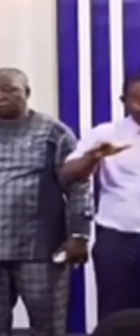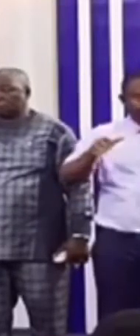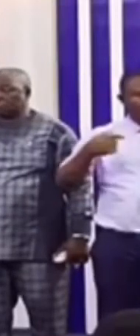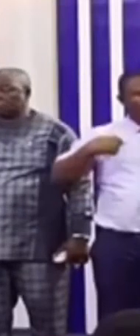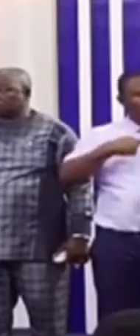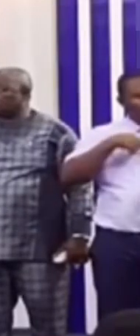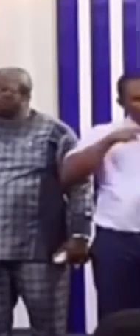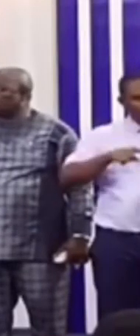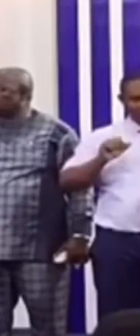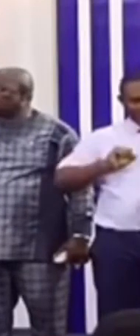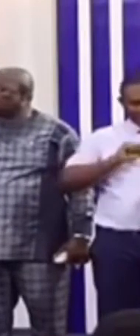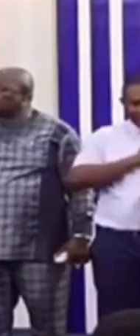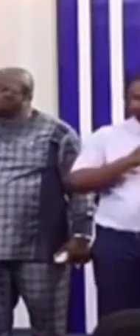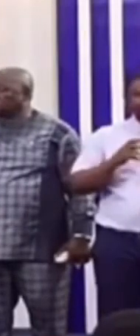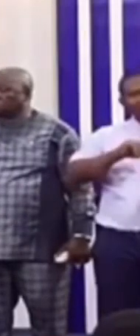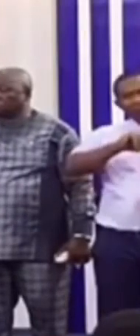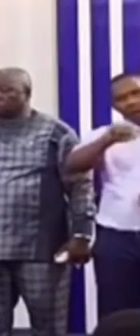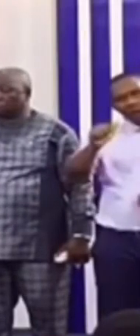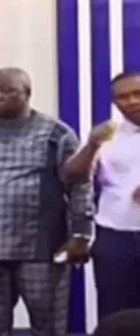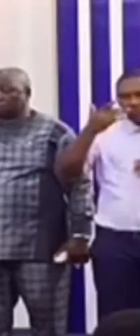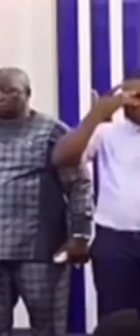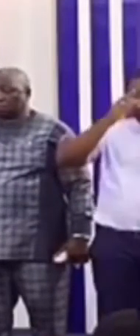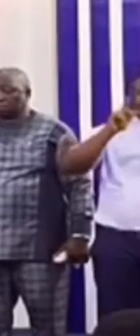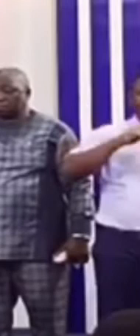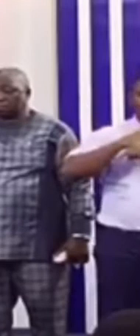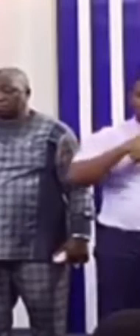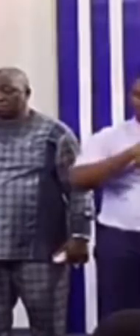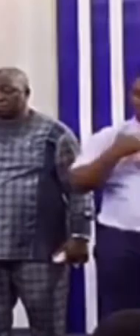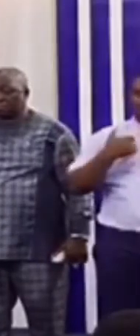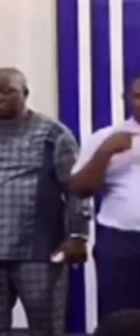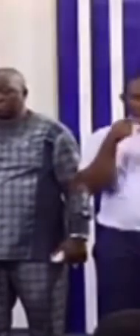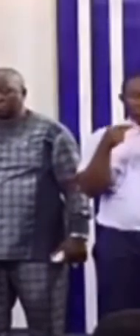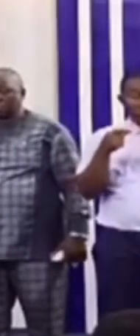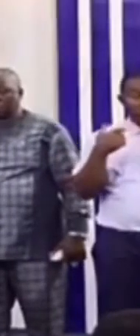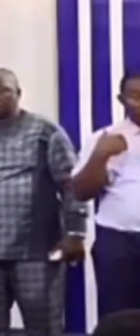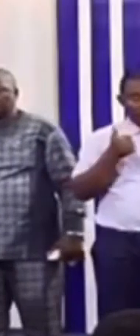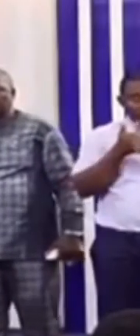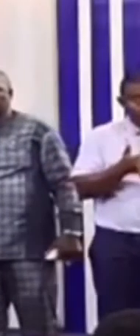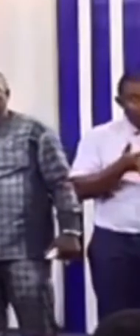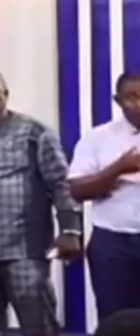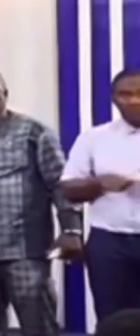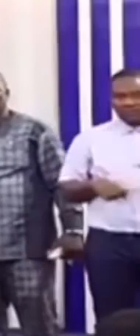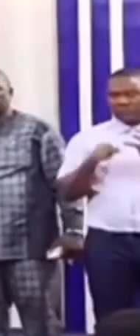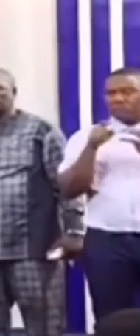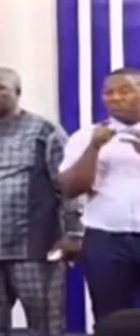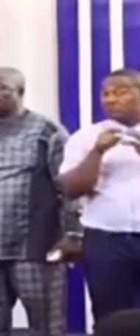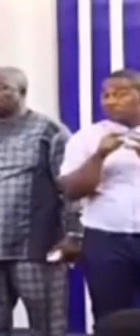staff and patients. And so we have two stages of pre-triaging and triaging. The pre-triaging means